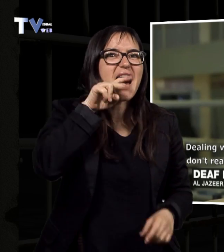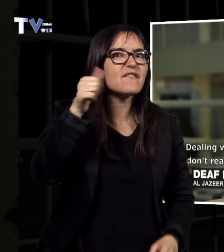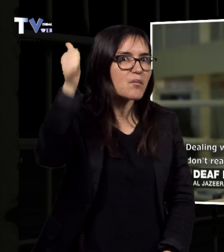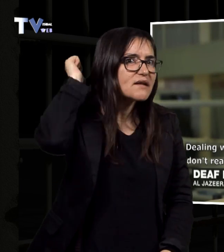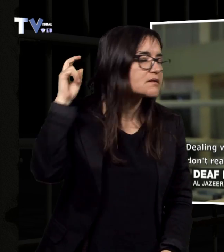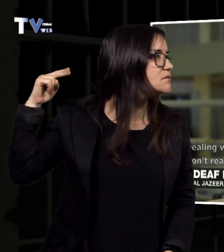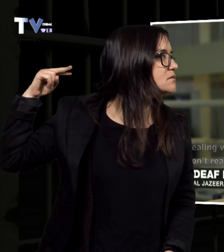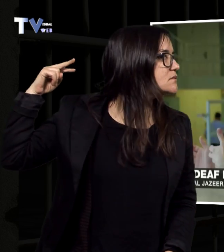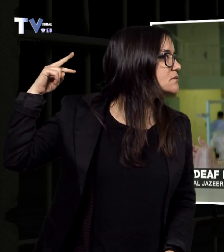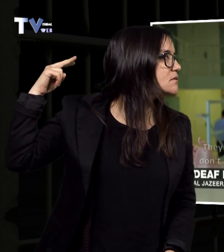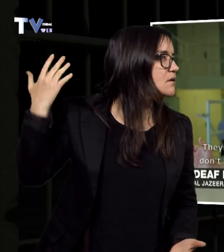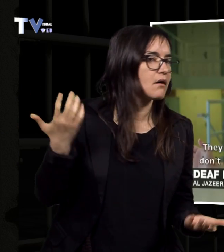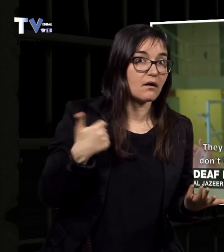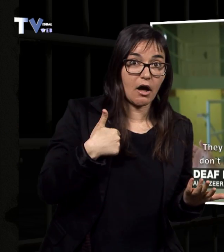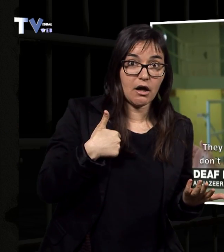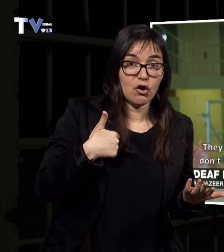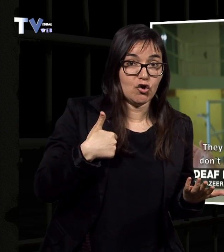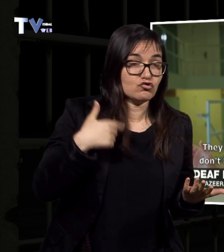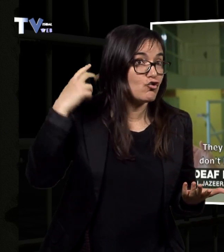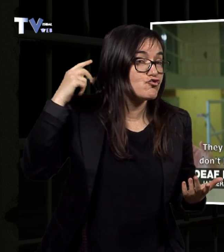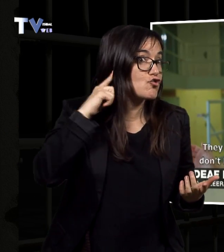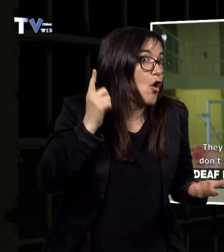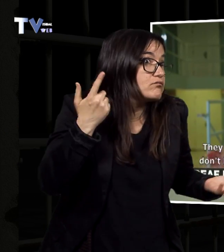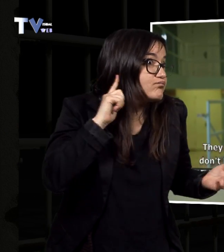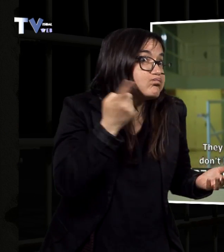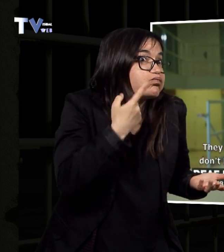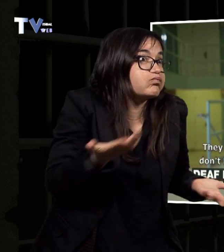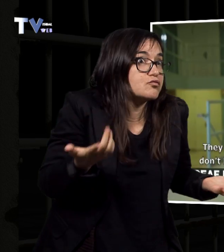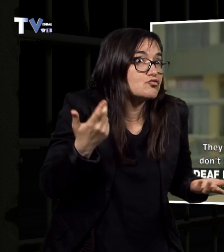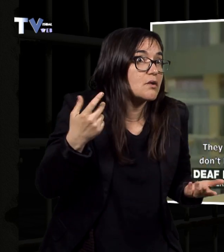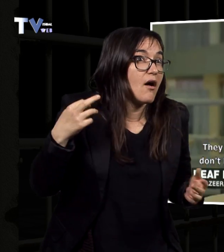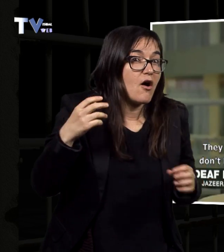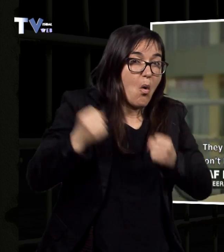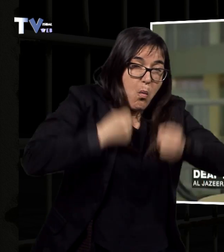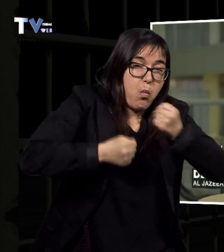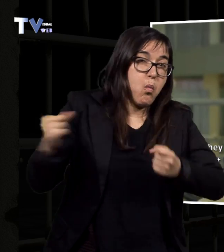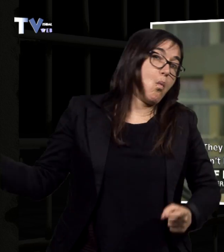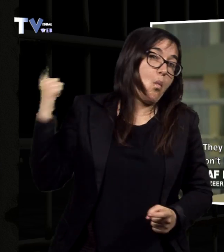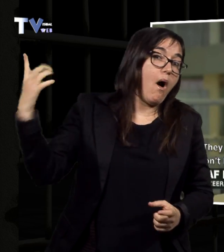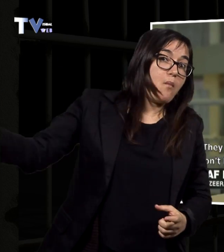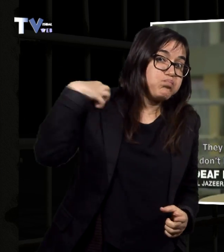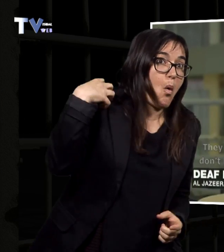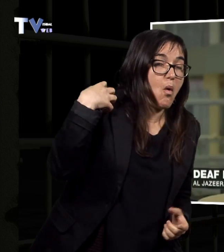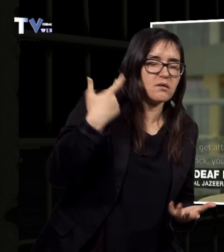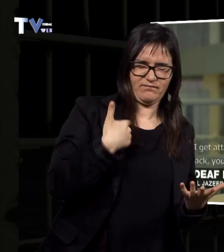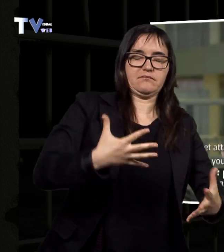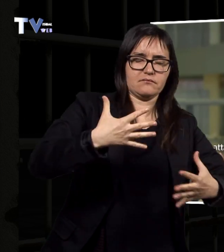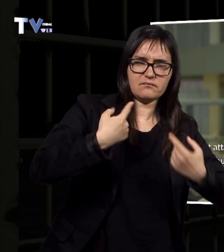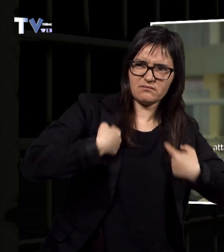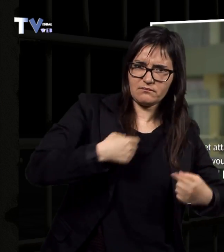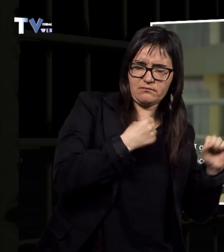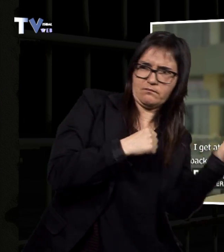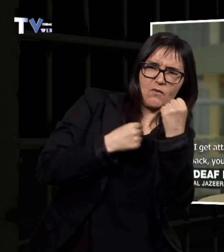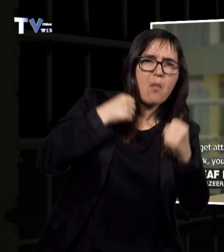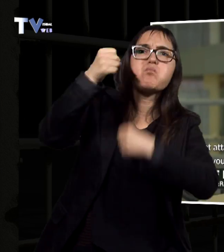really know that you're hearing impaired. They call you from behind, and then you don't hear them, and they come and rush you, and I get